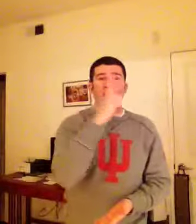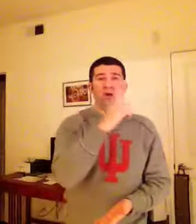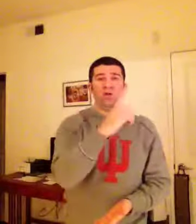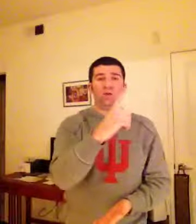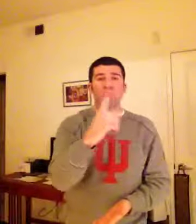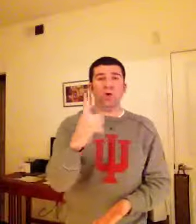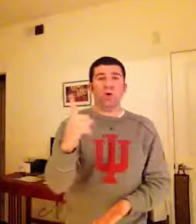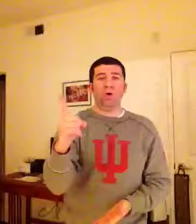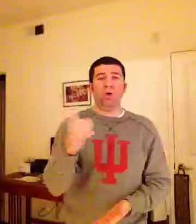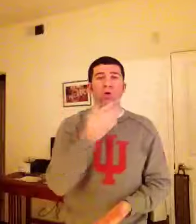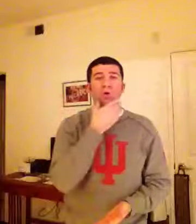Ve'al Kol